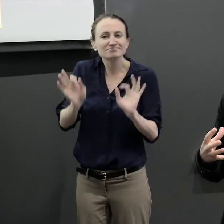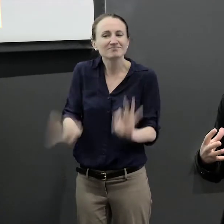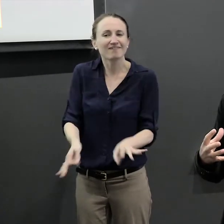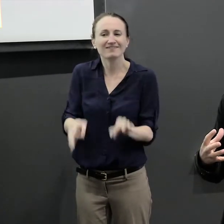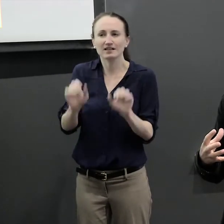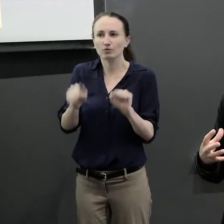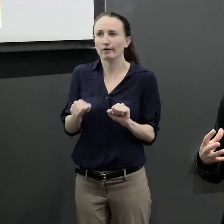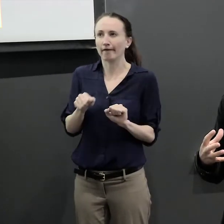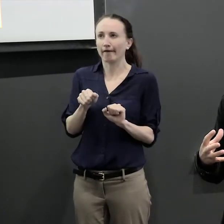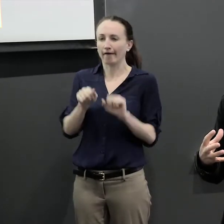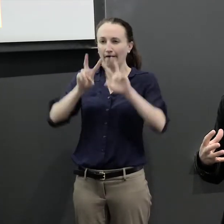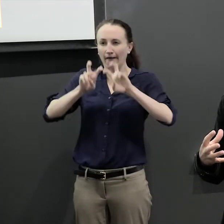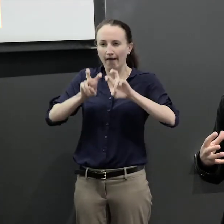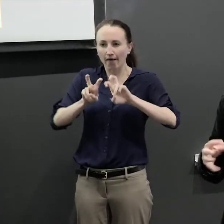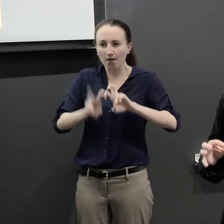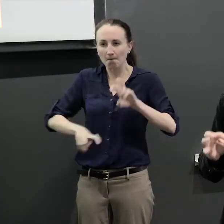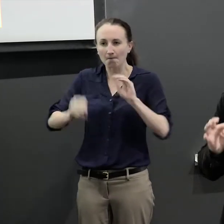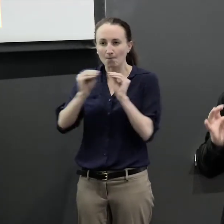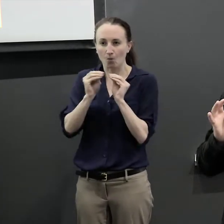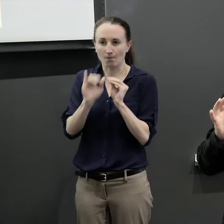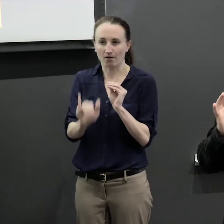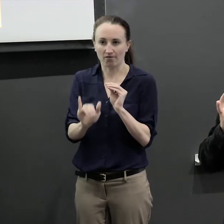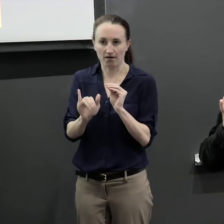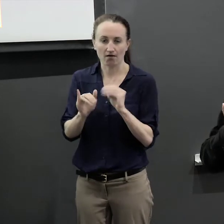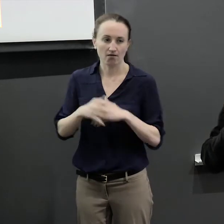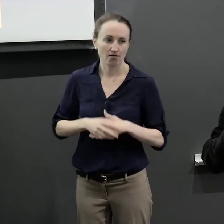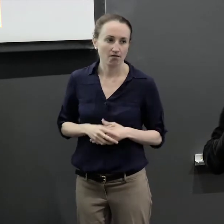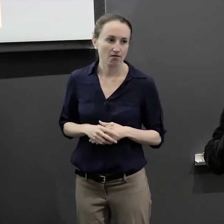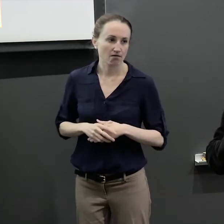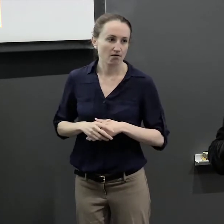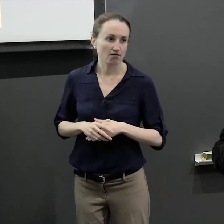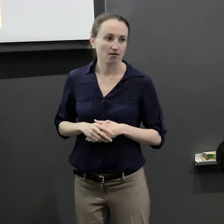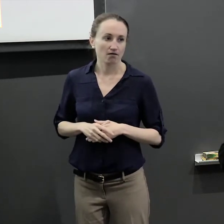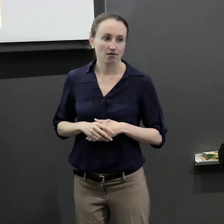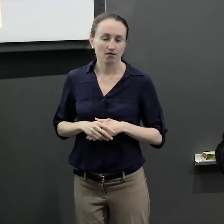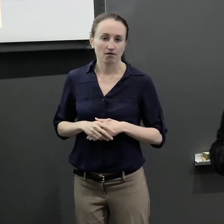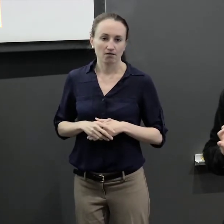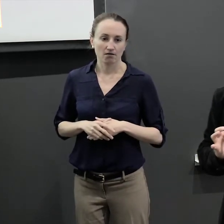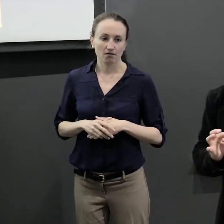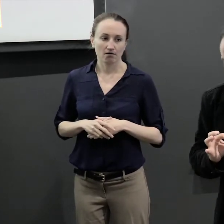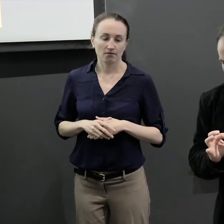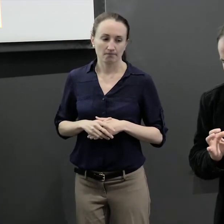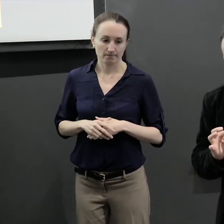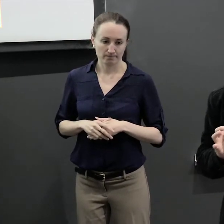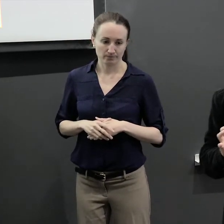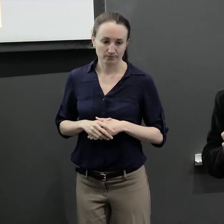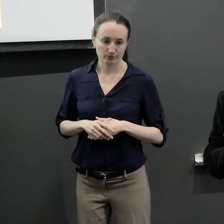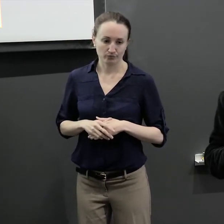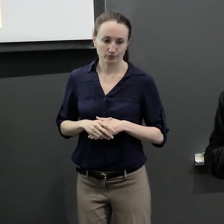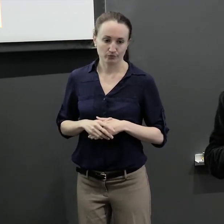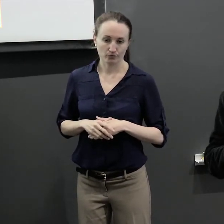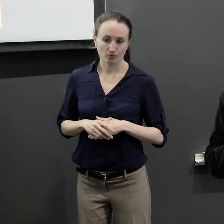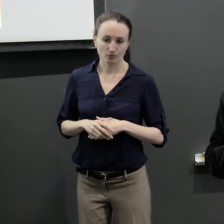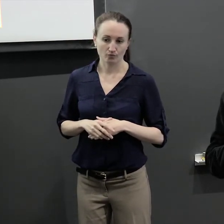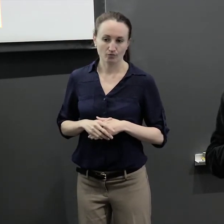learn about this as well. Now, I want to make one final point.